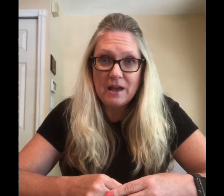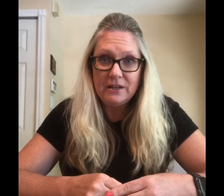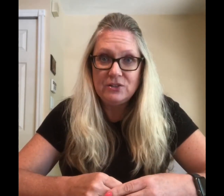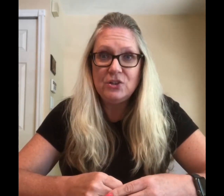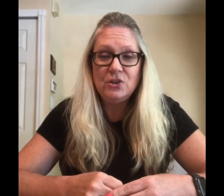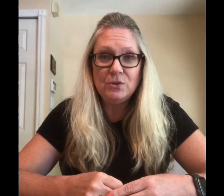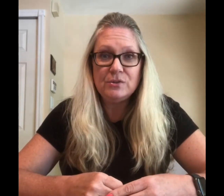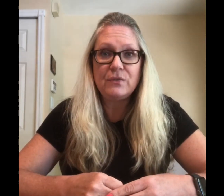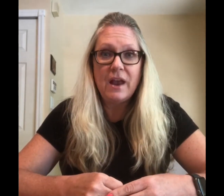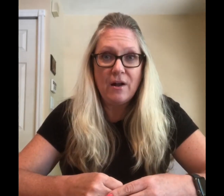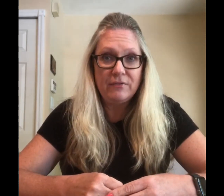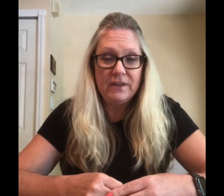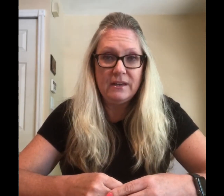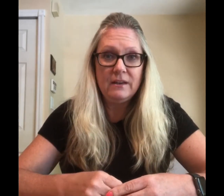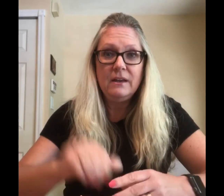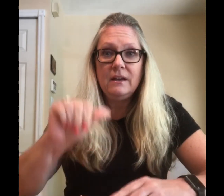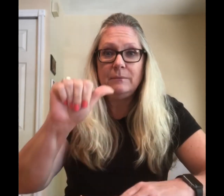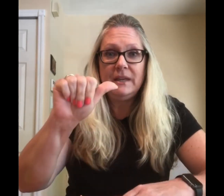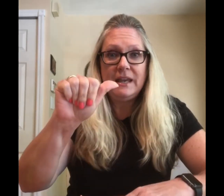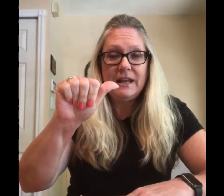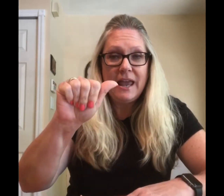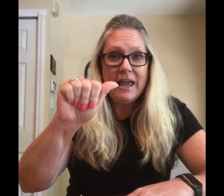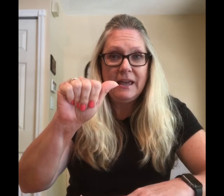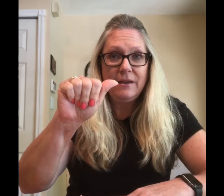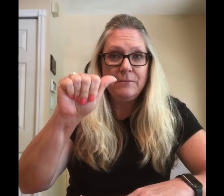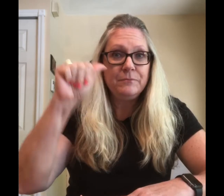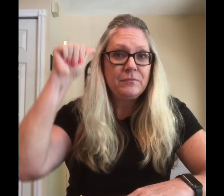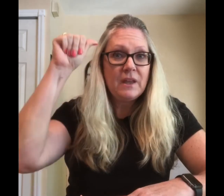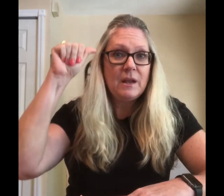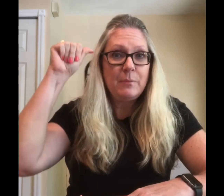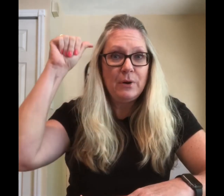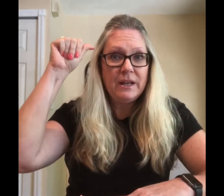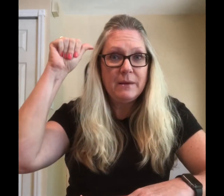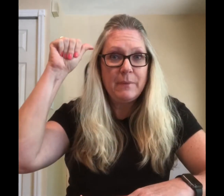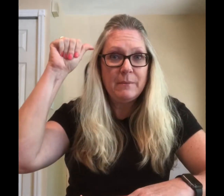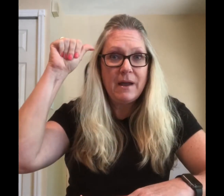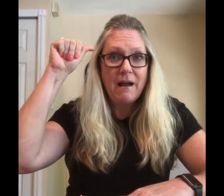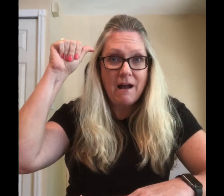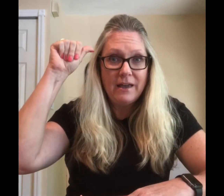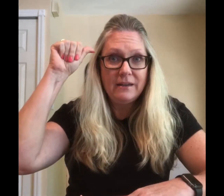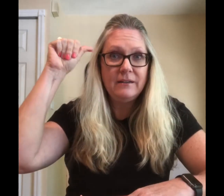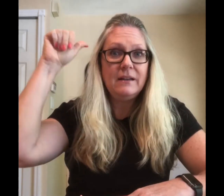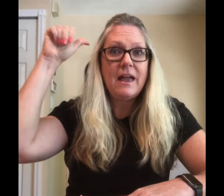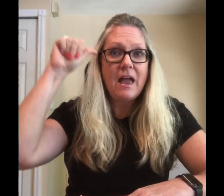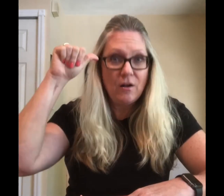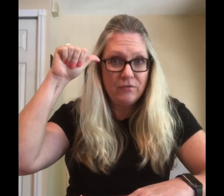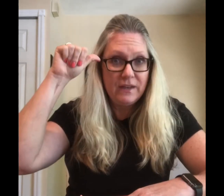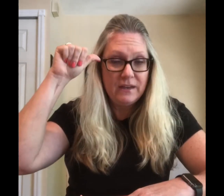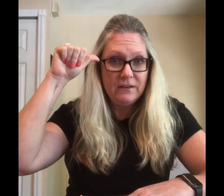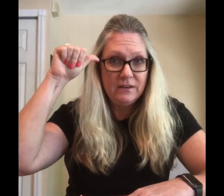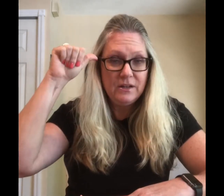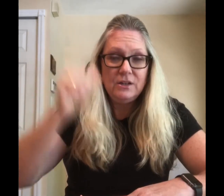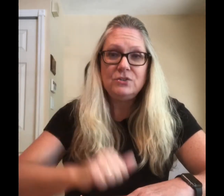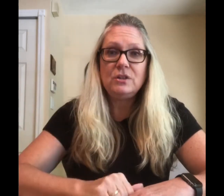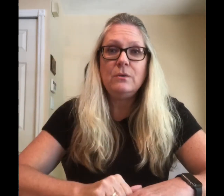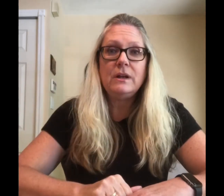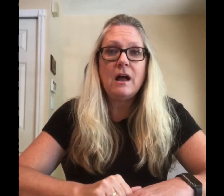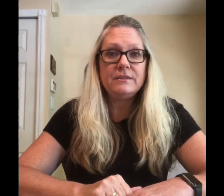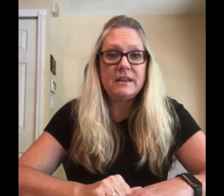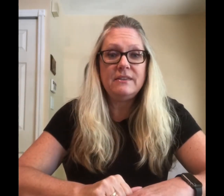to use for Alfie. I'm taking an A and I'm putting it by my I, Alfie. So I'll say things